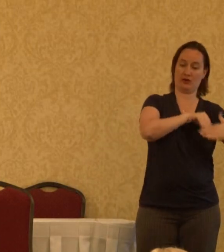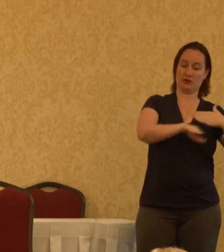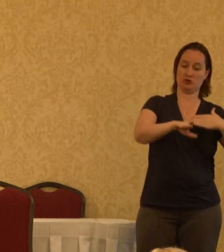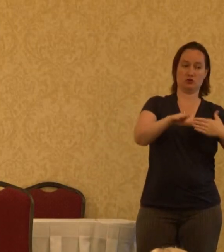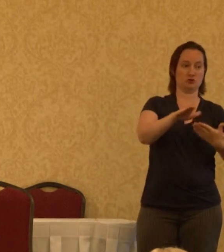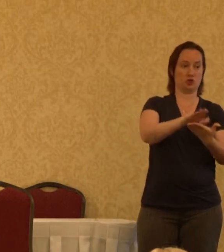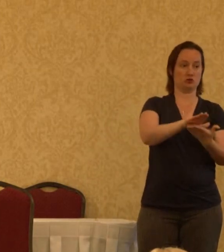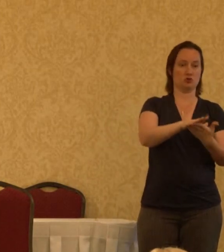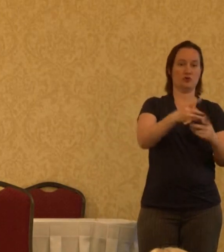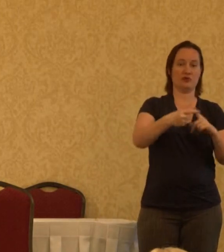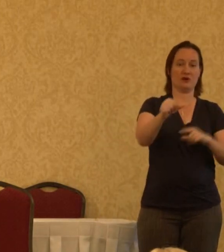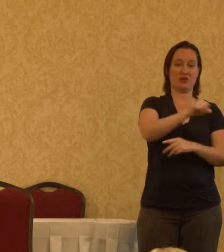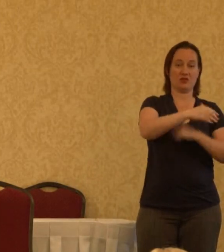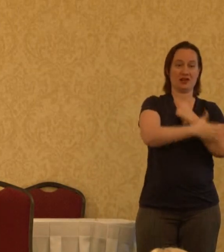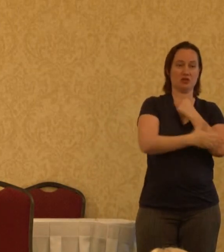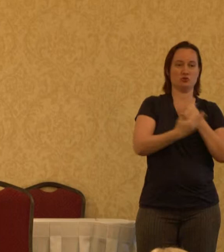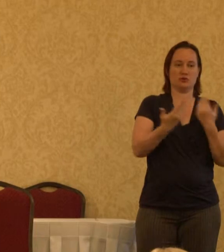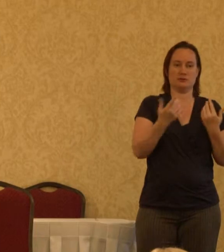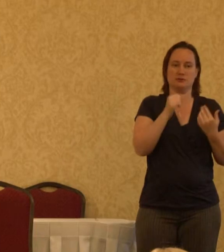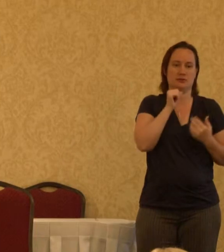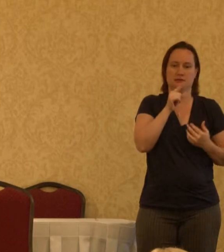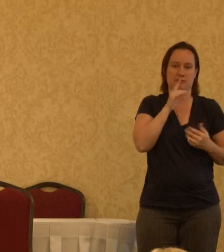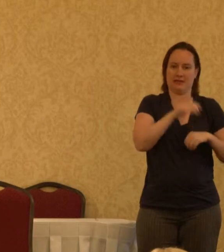proficiency. So